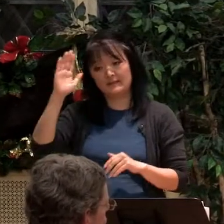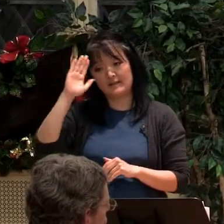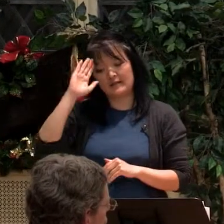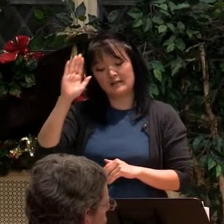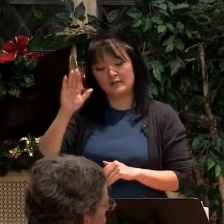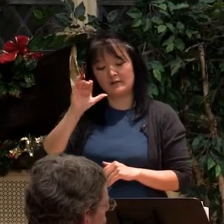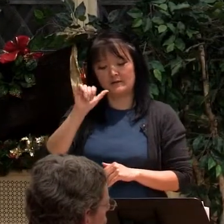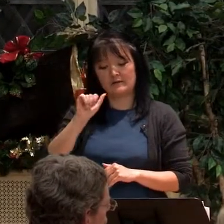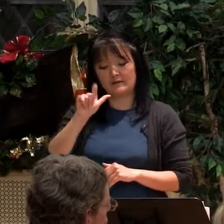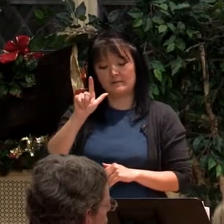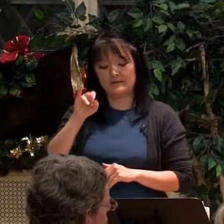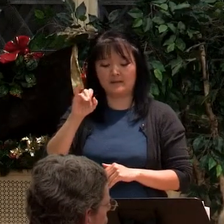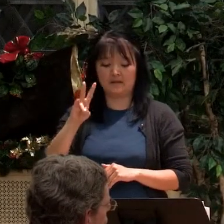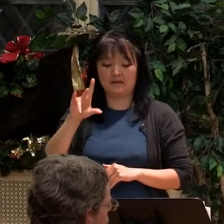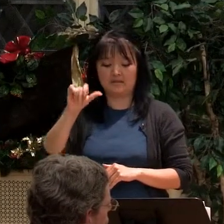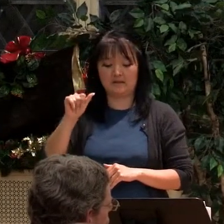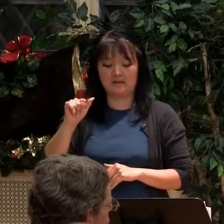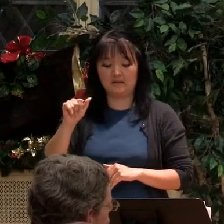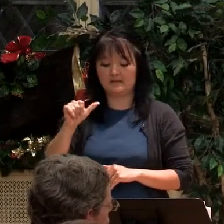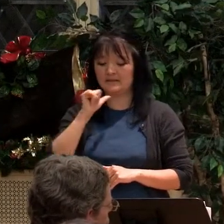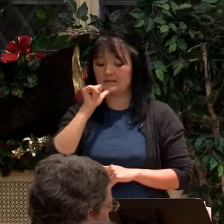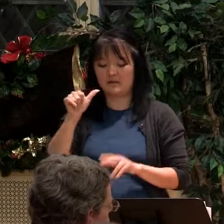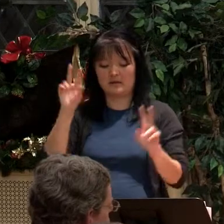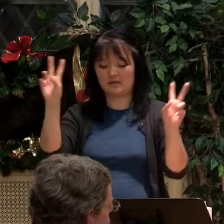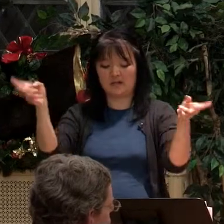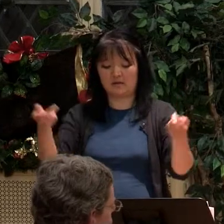Hi, I'm Olivia, and this is Untitled.